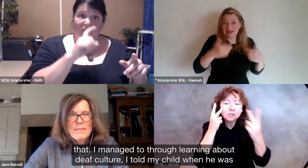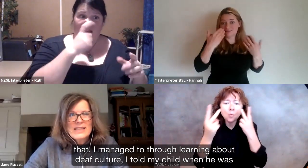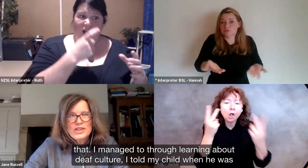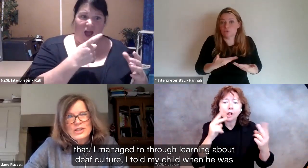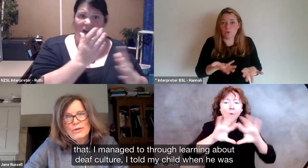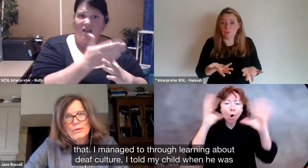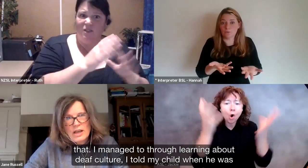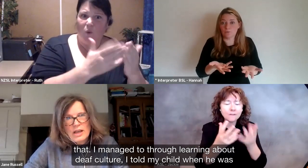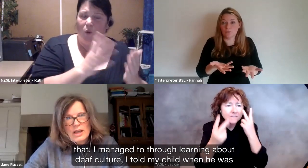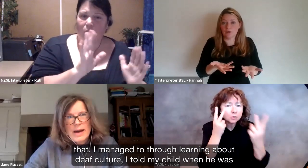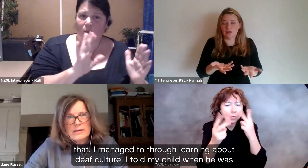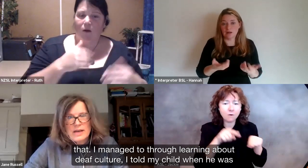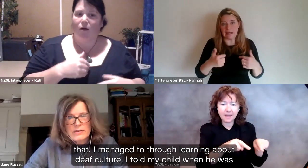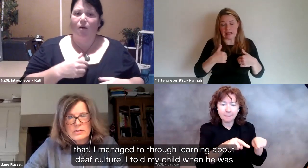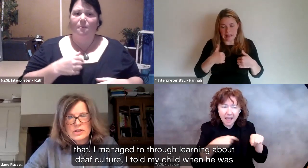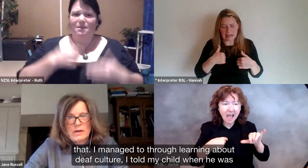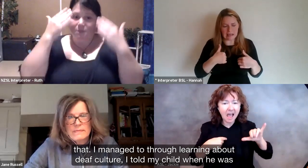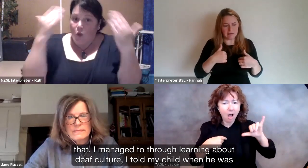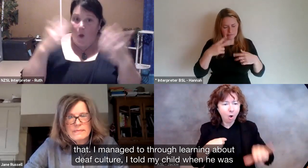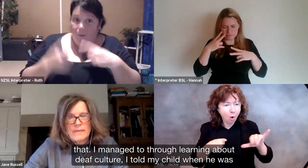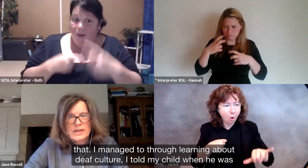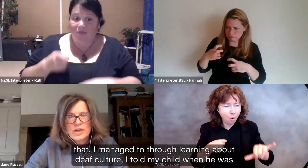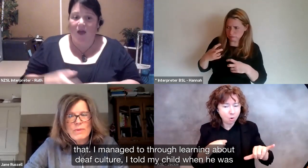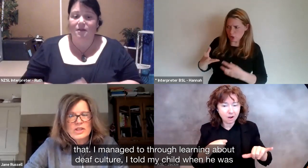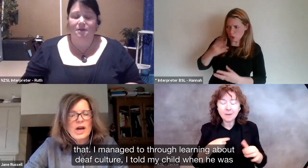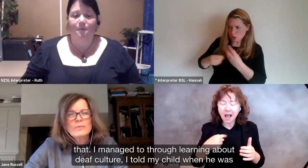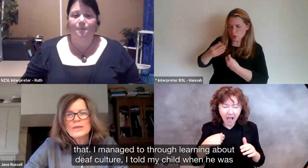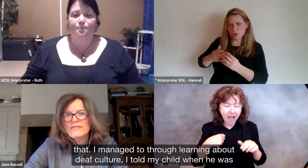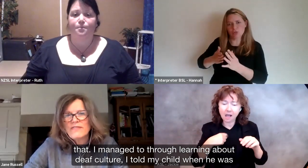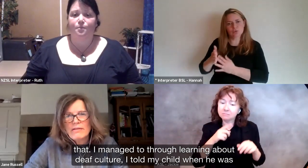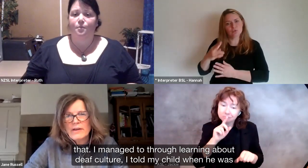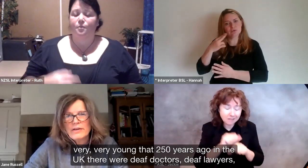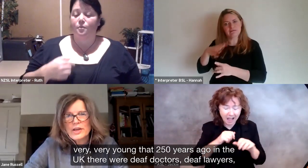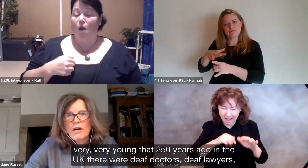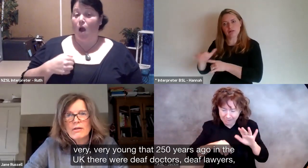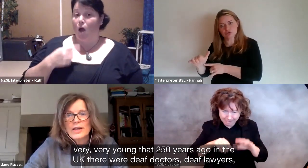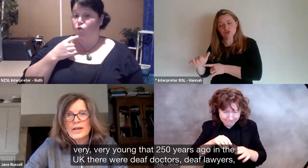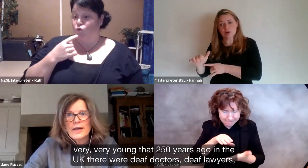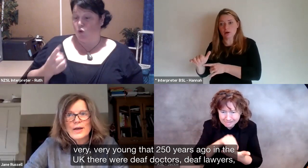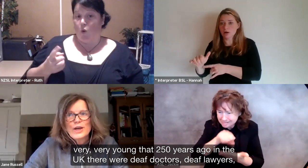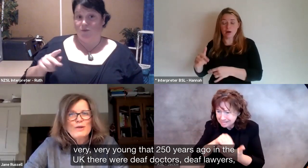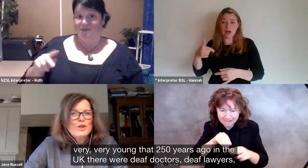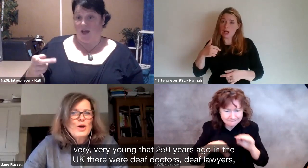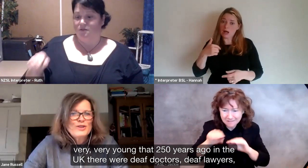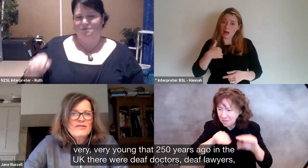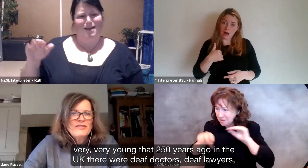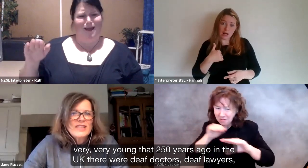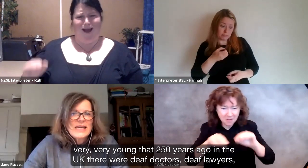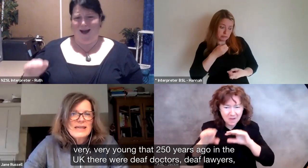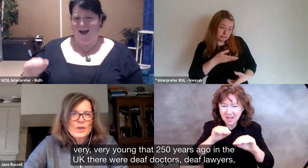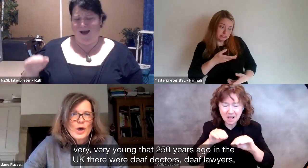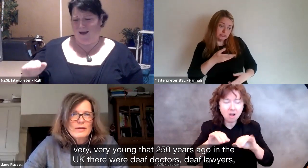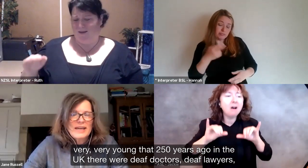I managed to, through learning about deaf culture, I told my child when he was very, very young, that, you know, 250